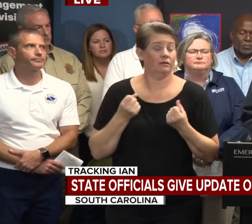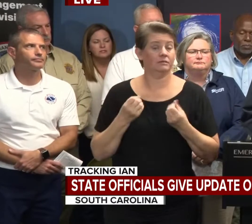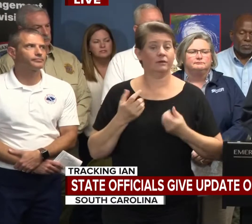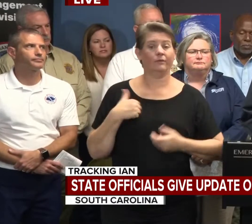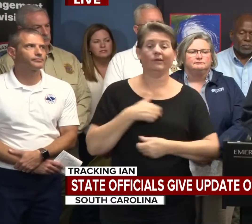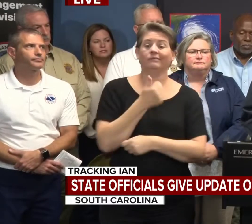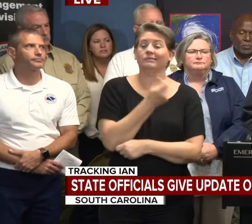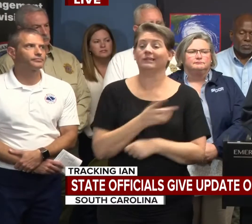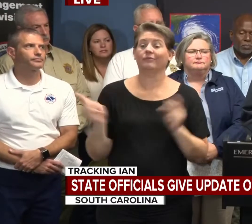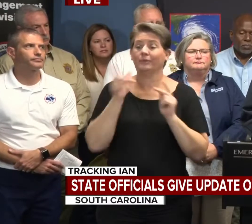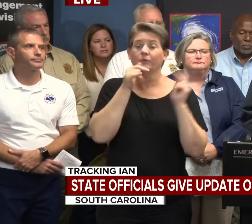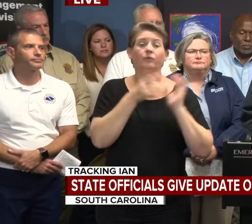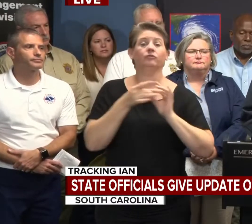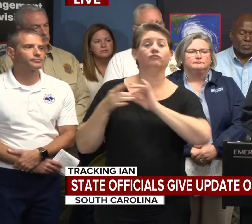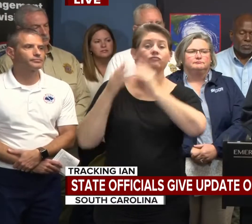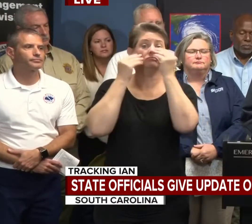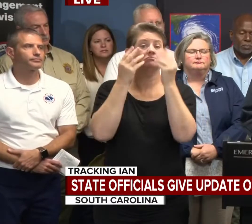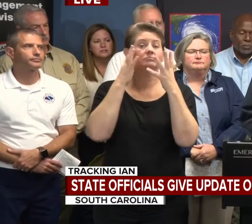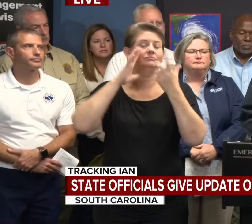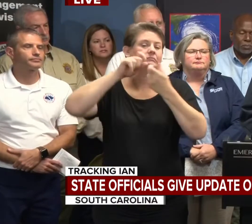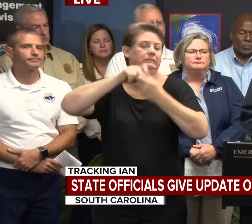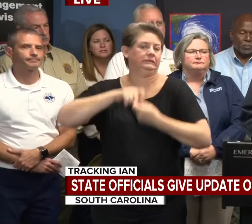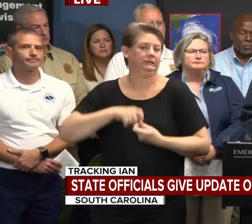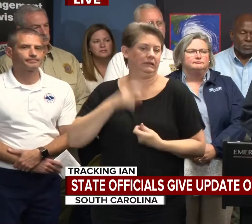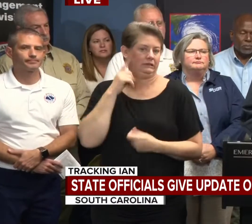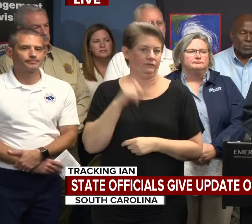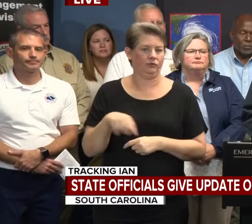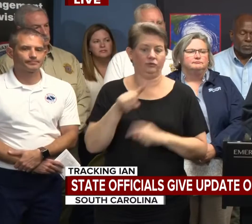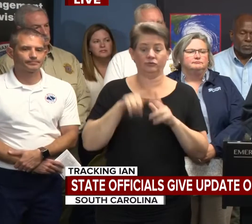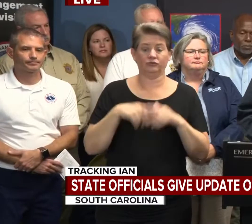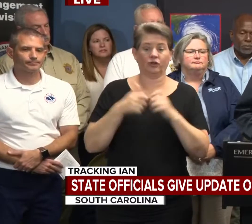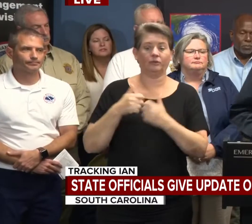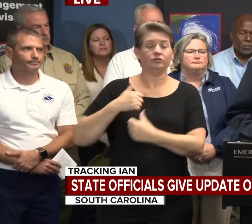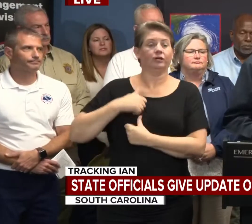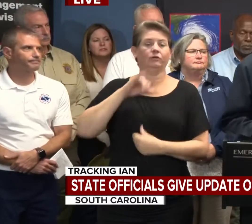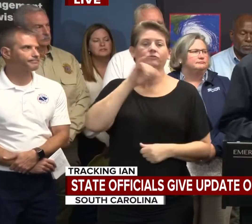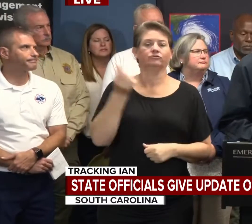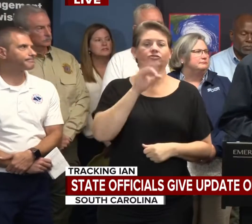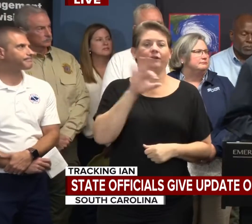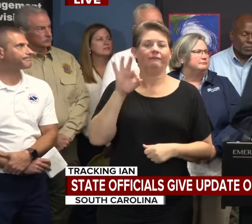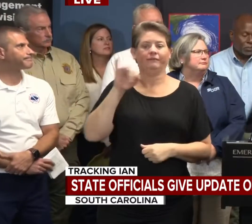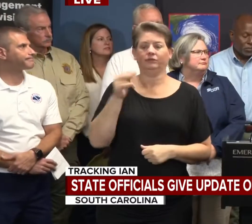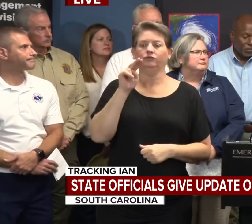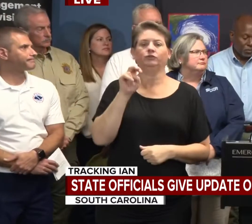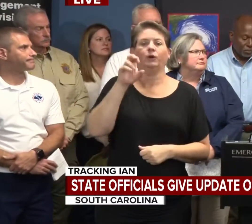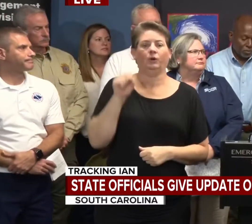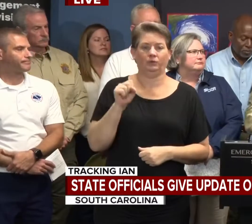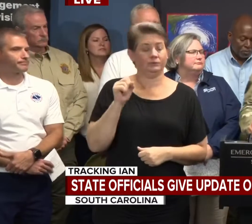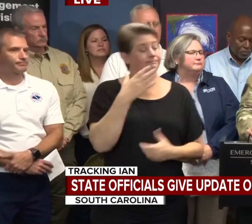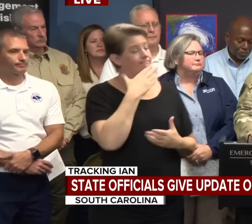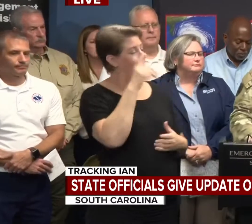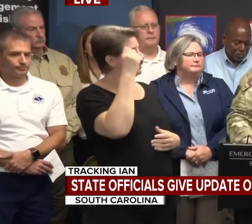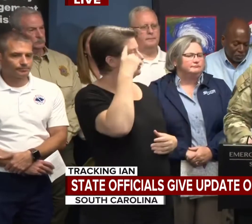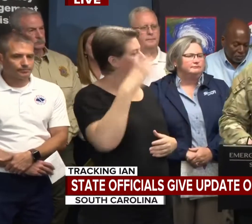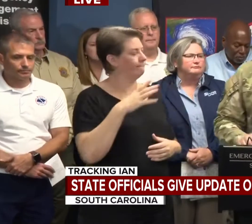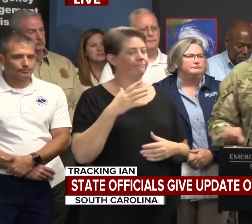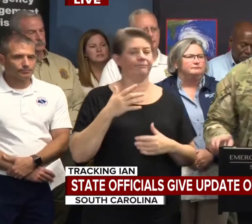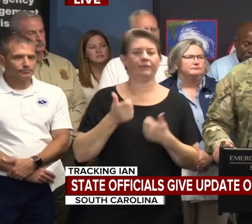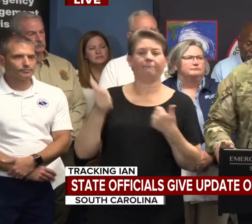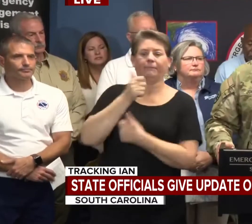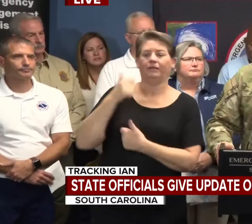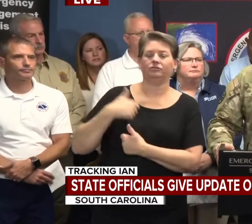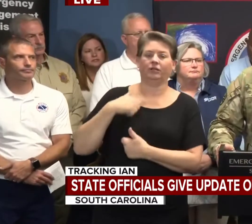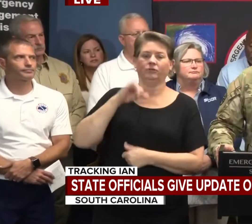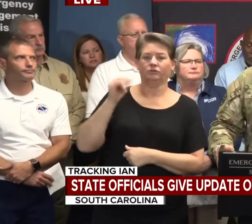number of people to speak and provide details, and we'll start with General Jeff Jones. Thank you, Governor. Major General Jeff